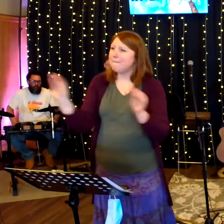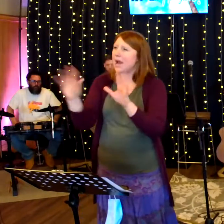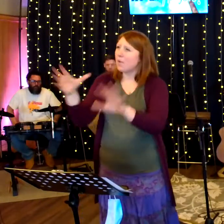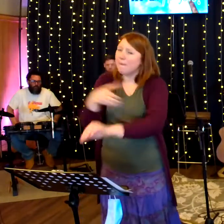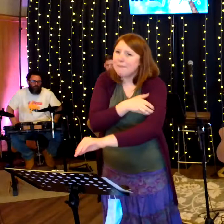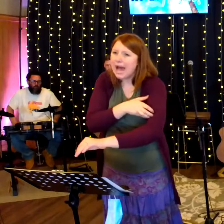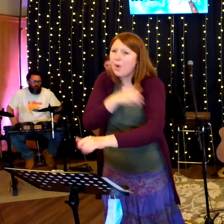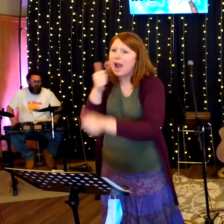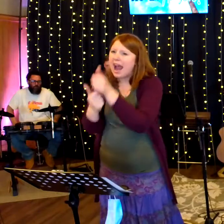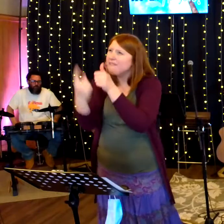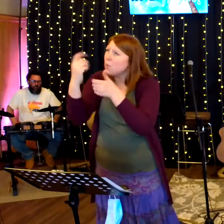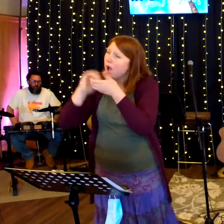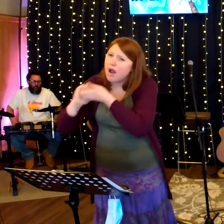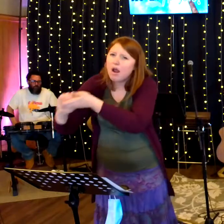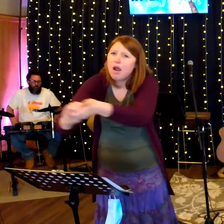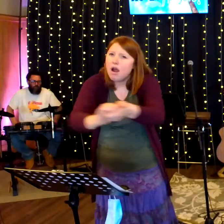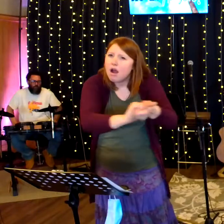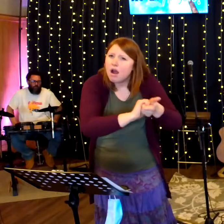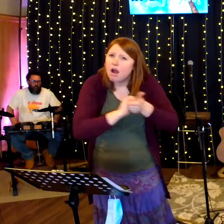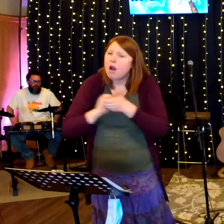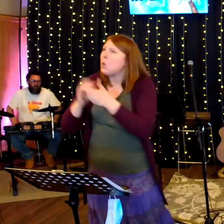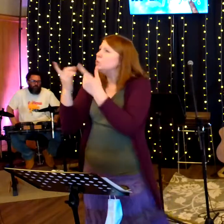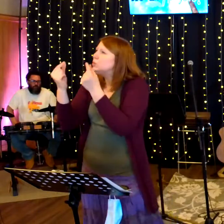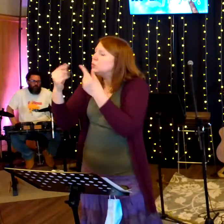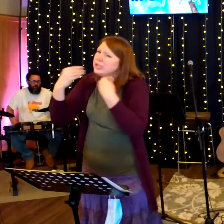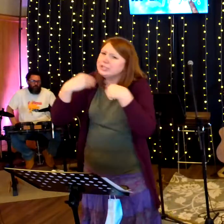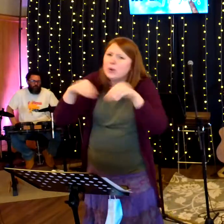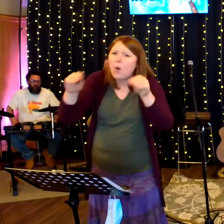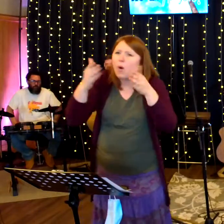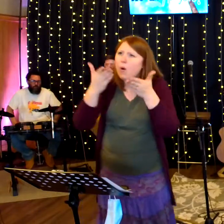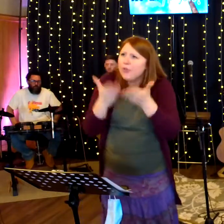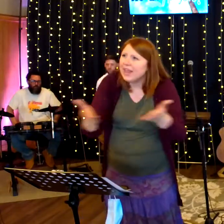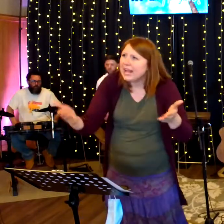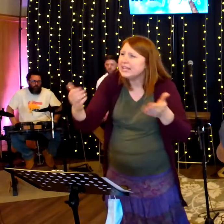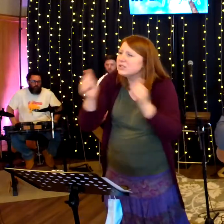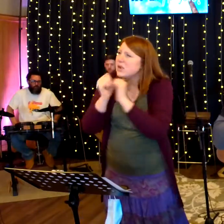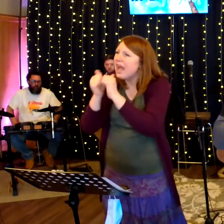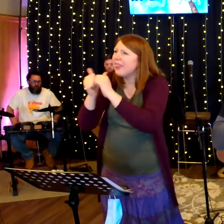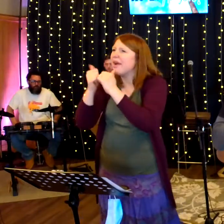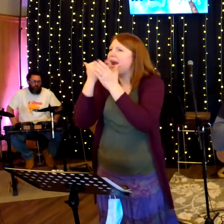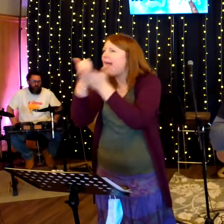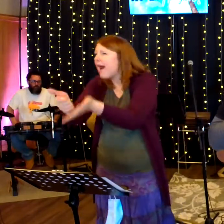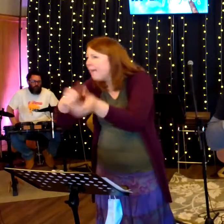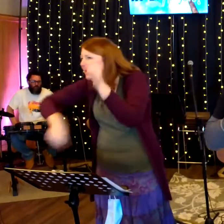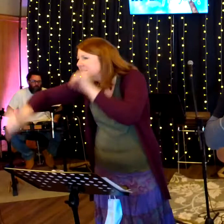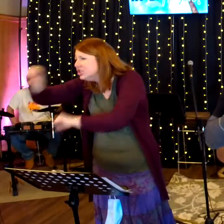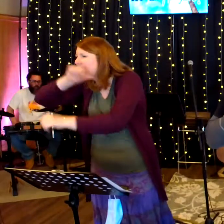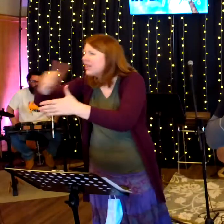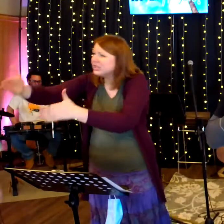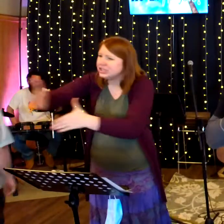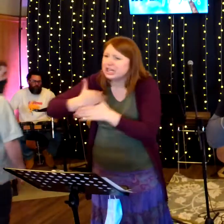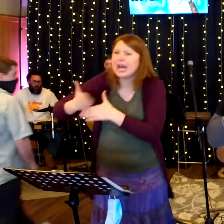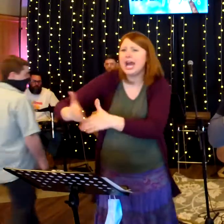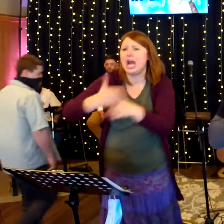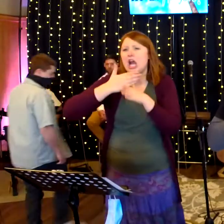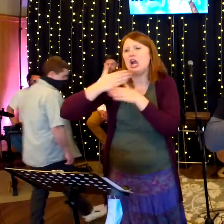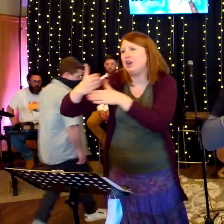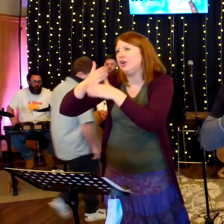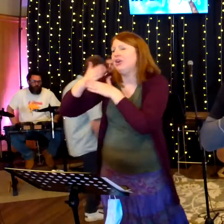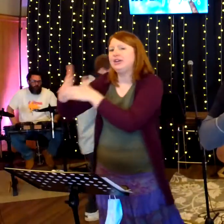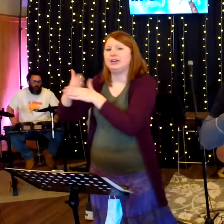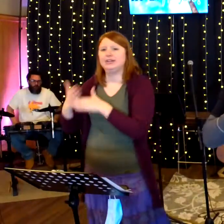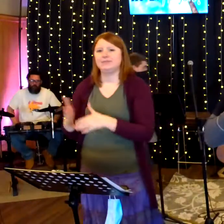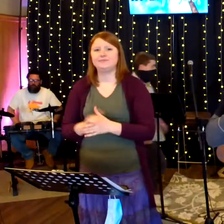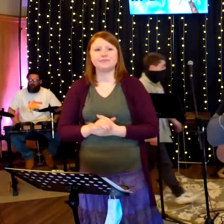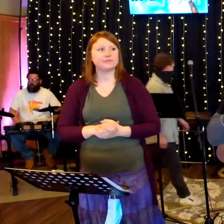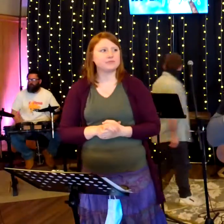had everything in common, and they sold property and possessions to give to anyone who has need. So this is the